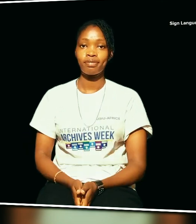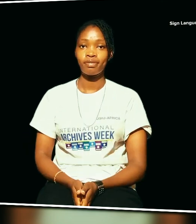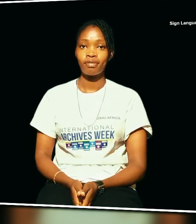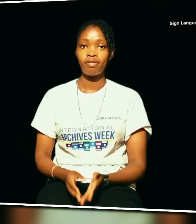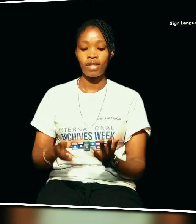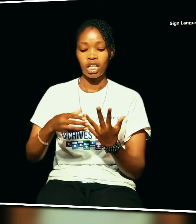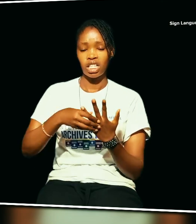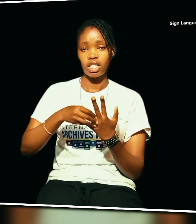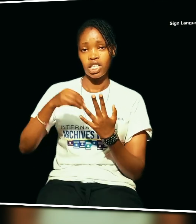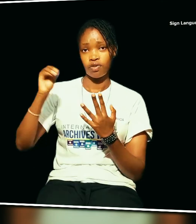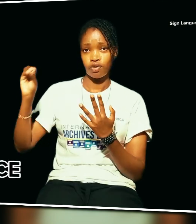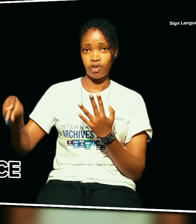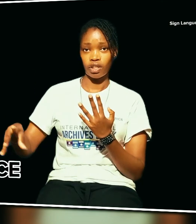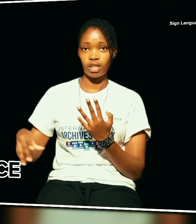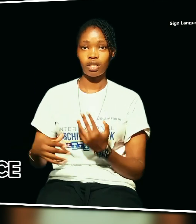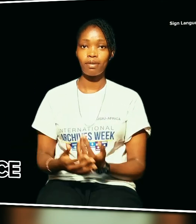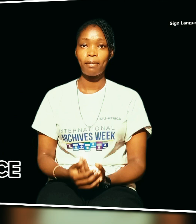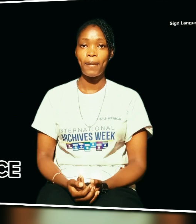Divorce.